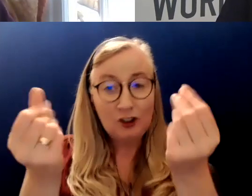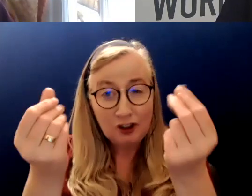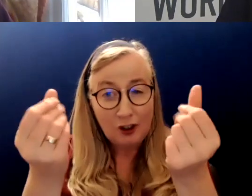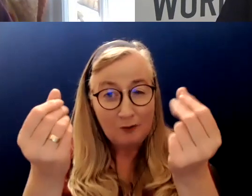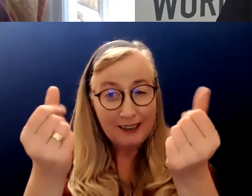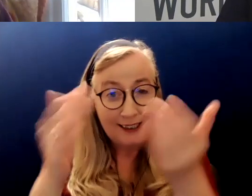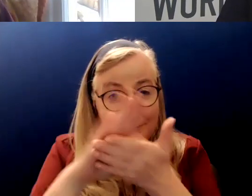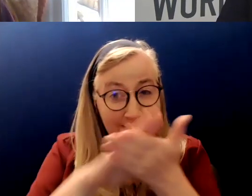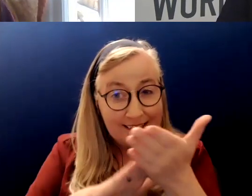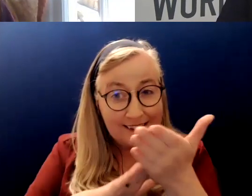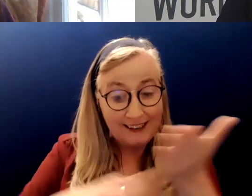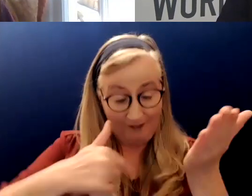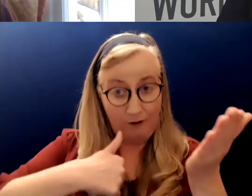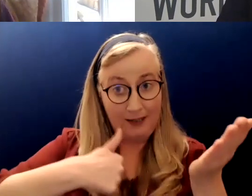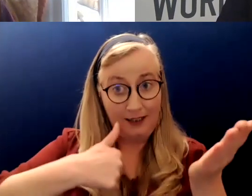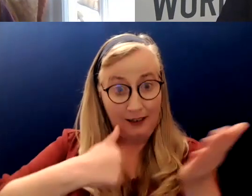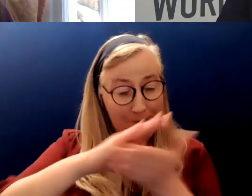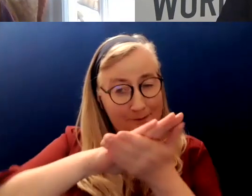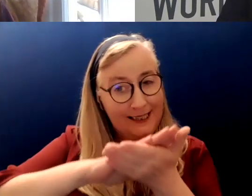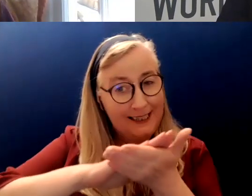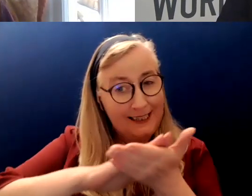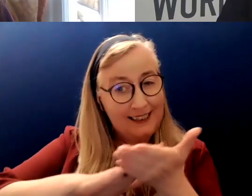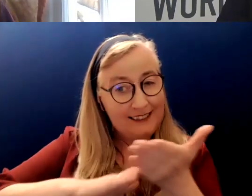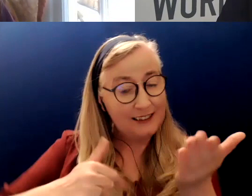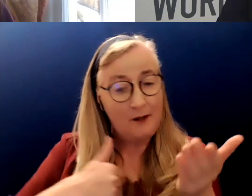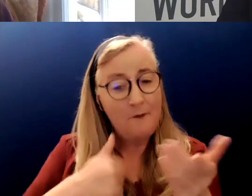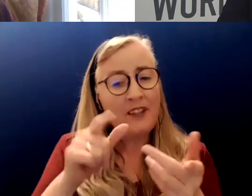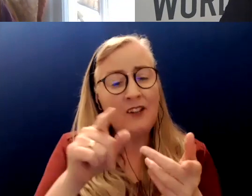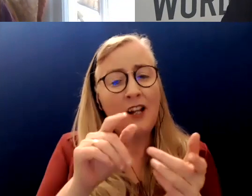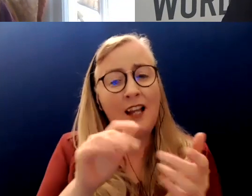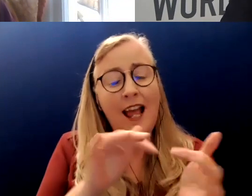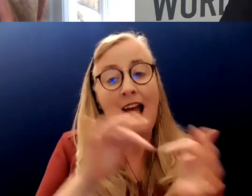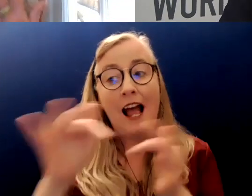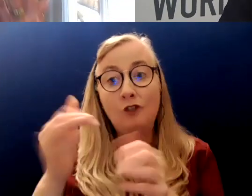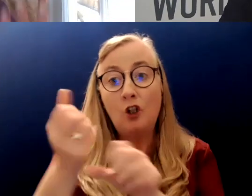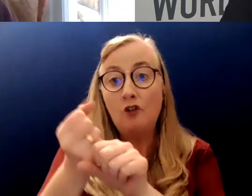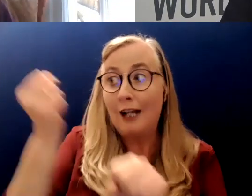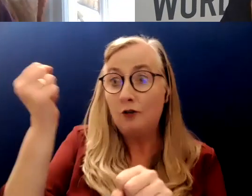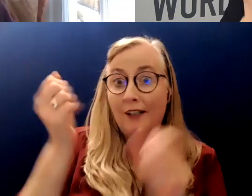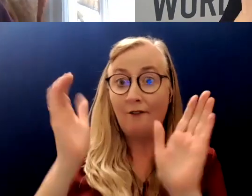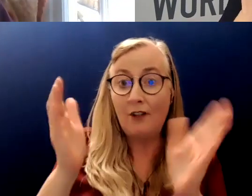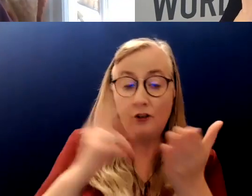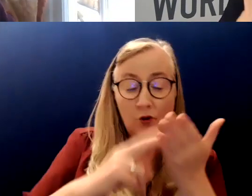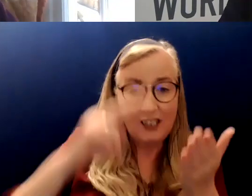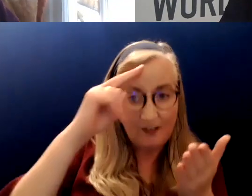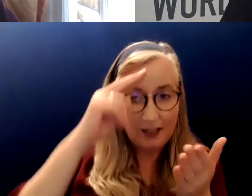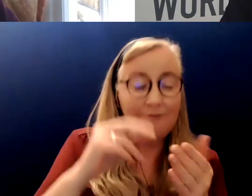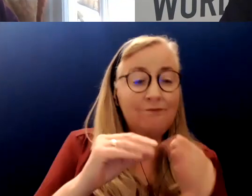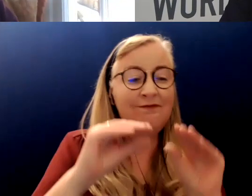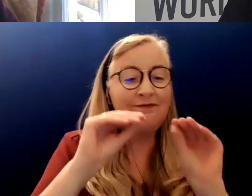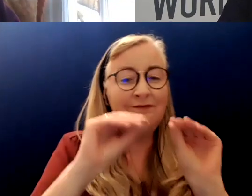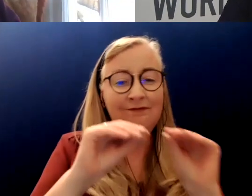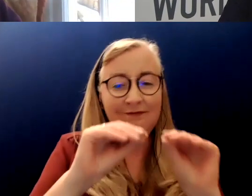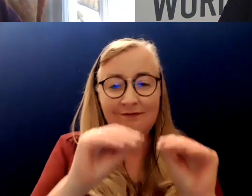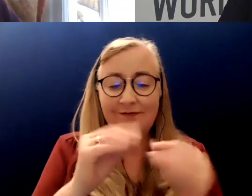was missing for me. So after graduating from university and teaching for a few years,